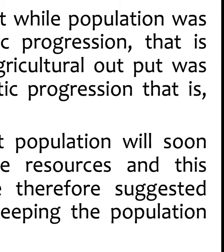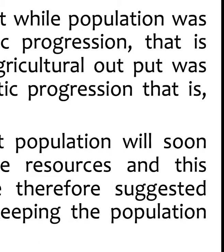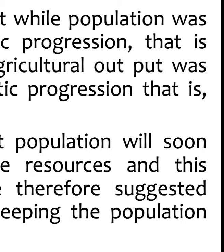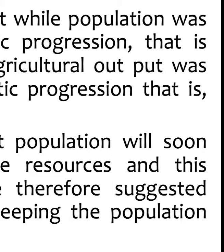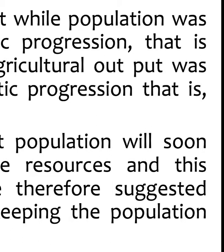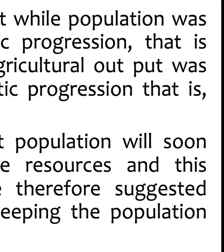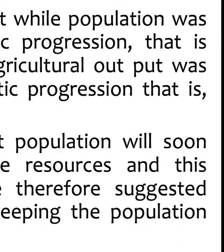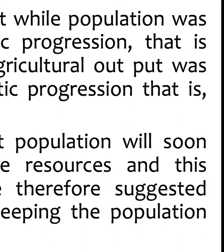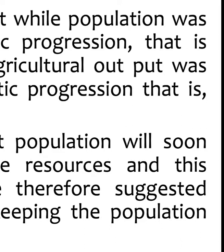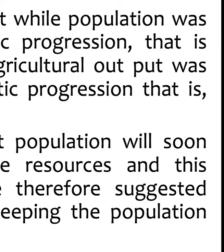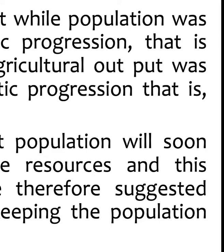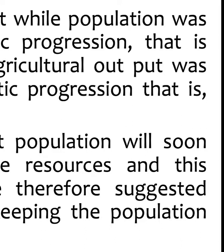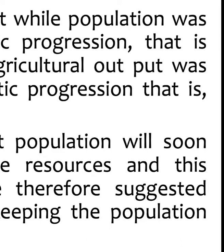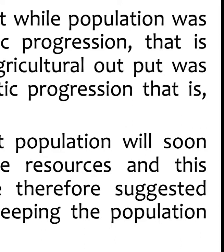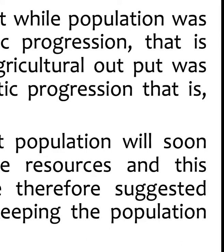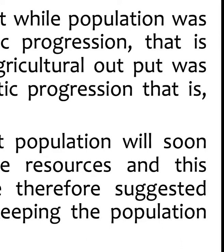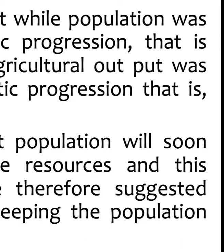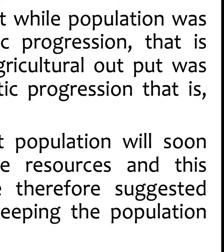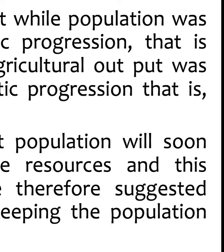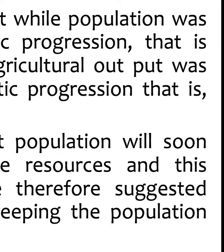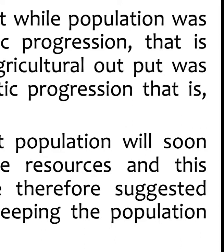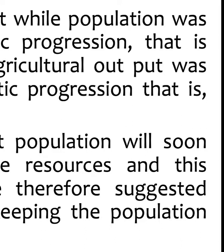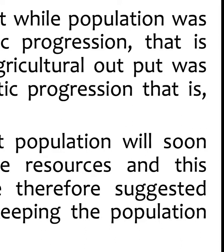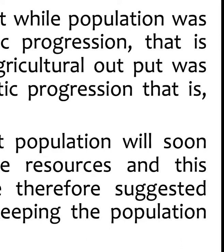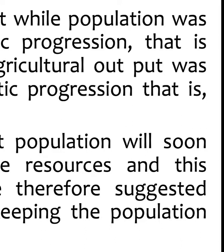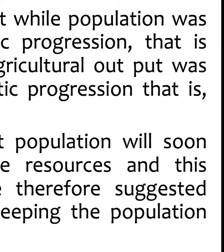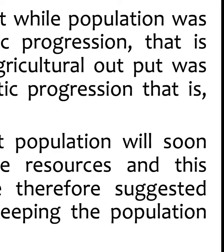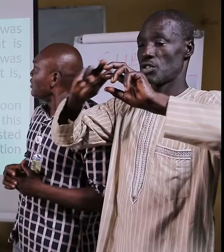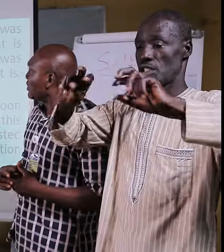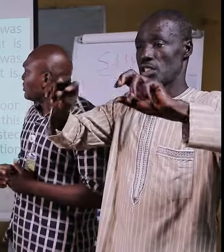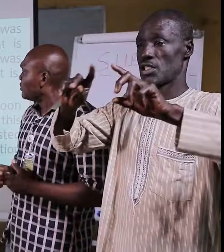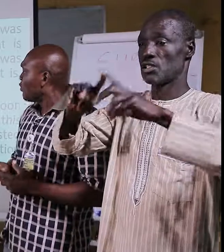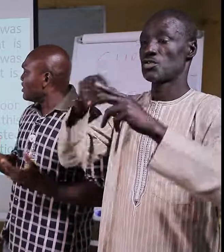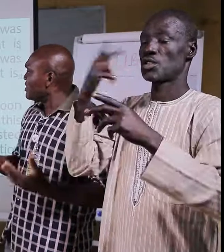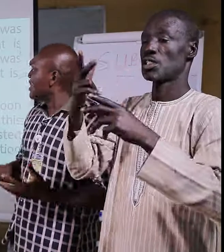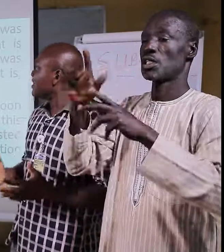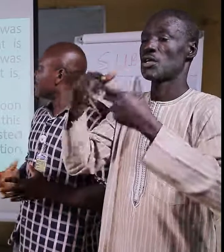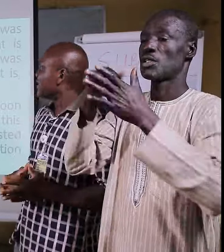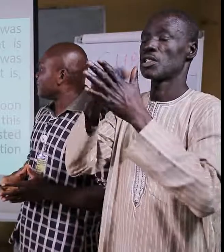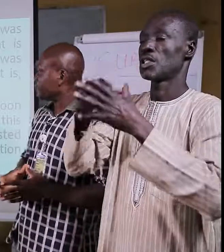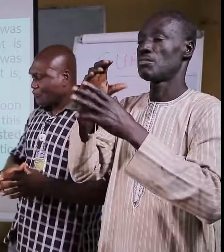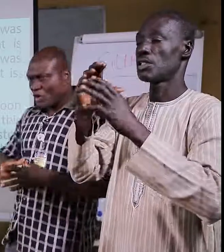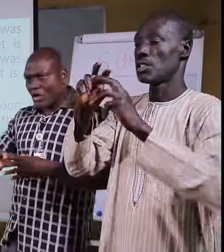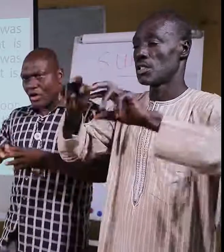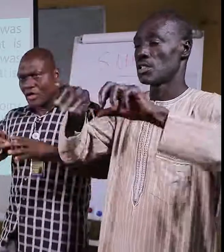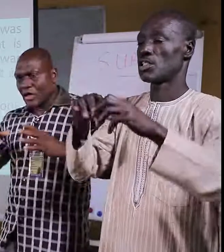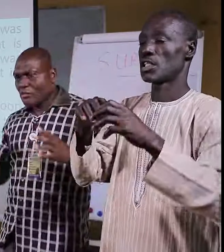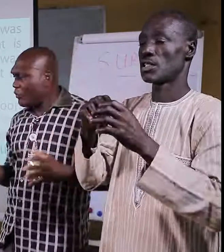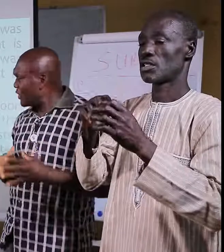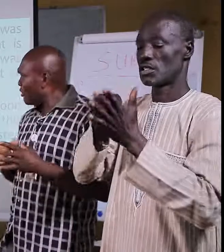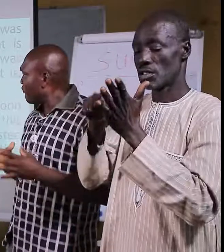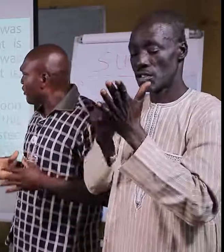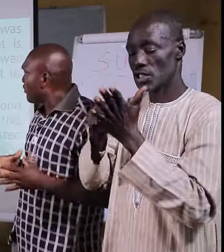suggested checks as means of keeping the population growth down. So what he's saying is that